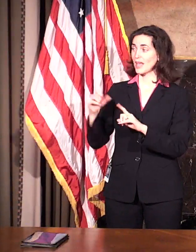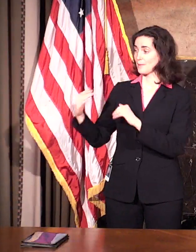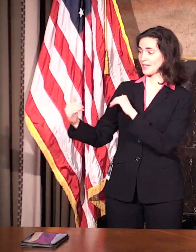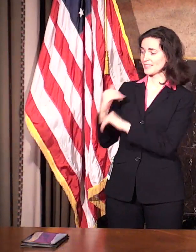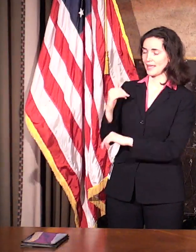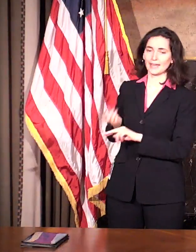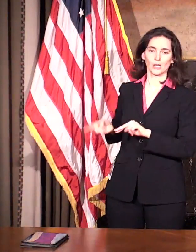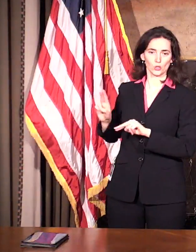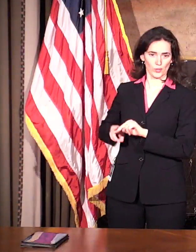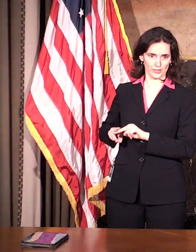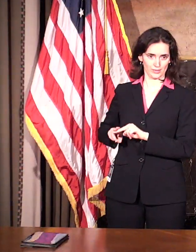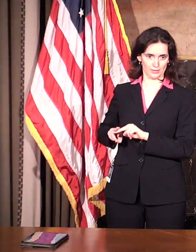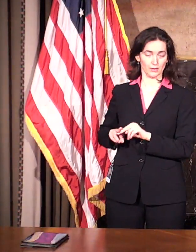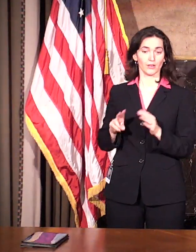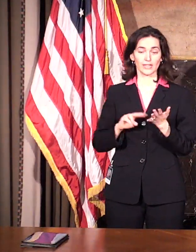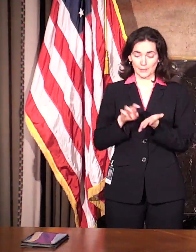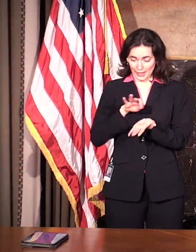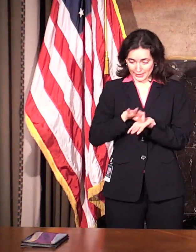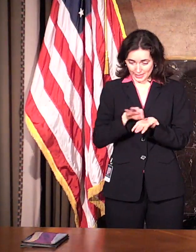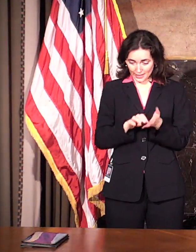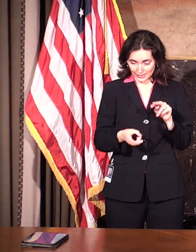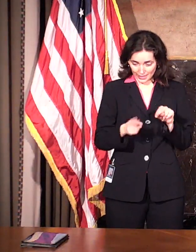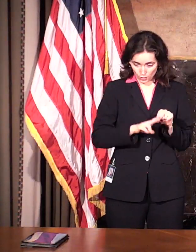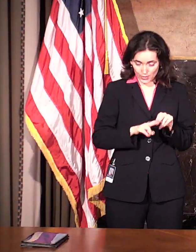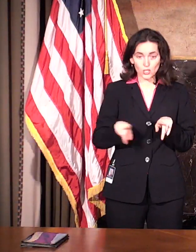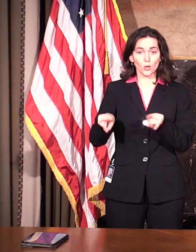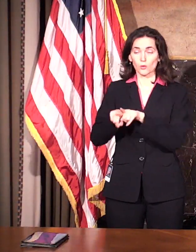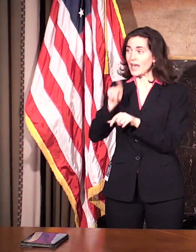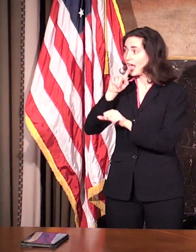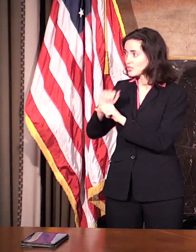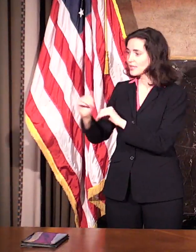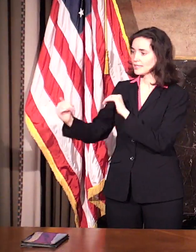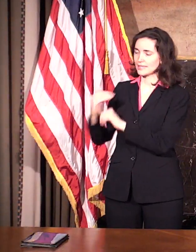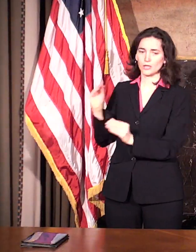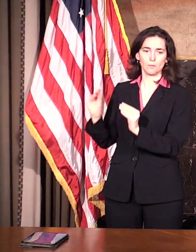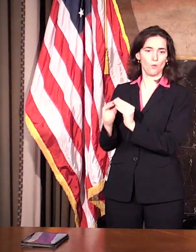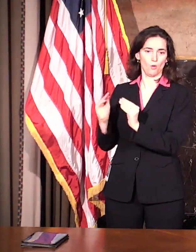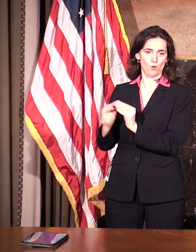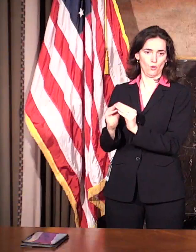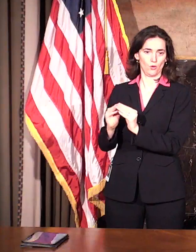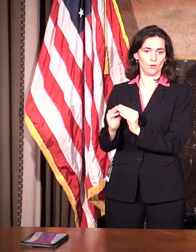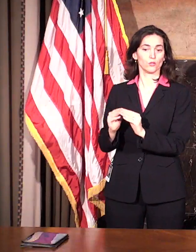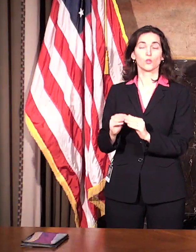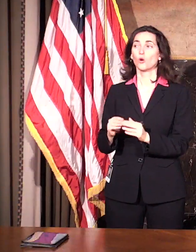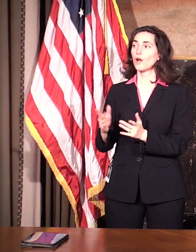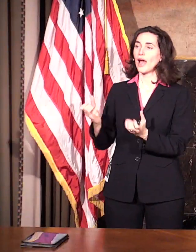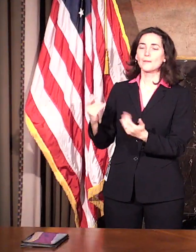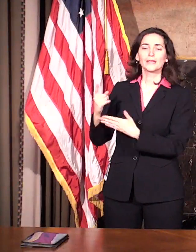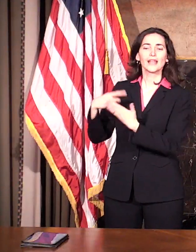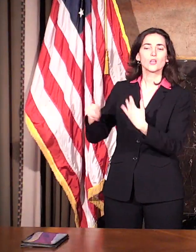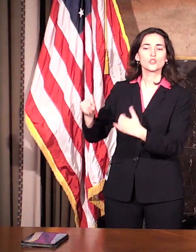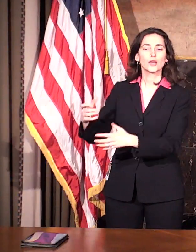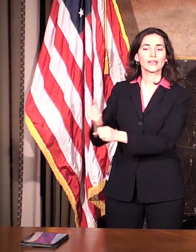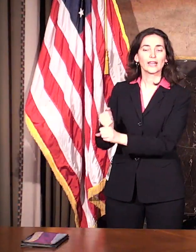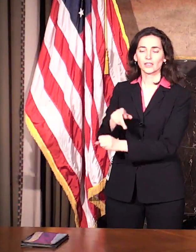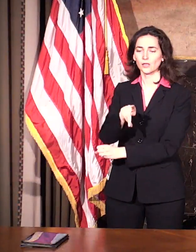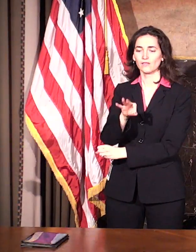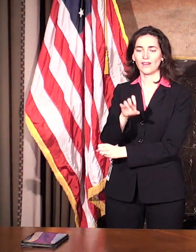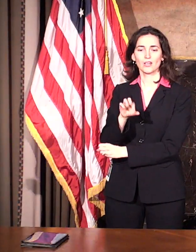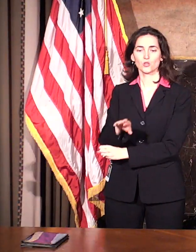So it's not just an accounting increase, it's a raw increase as well. So the numbers that we expect to come in next week for Pfizer